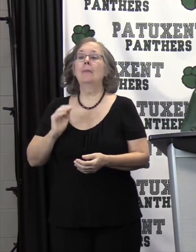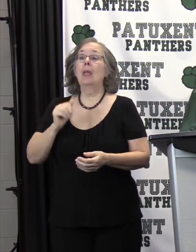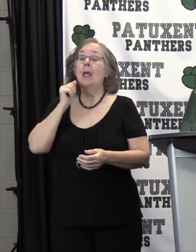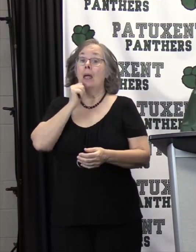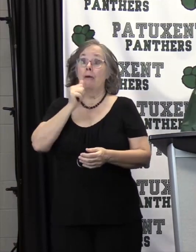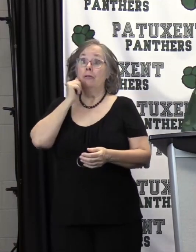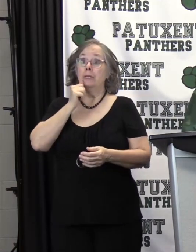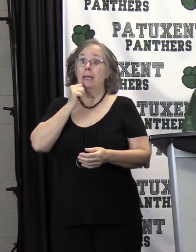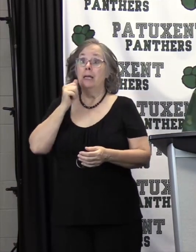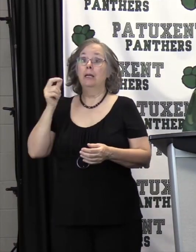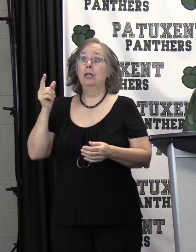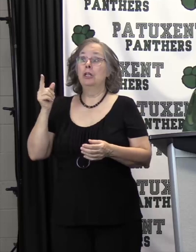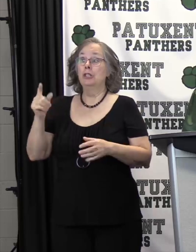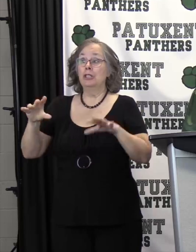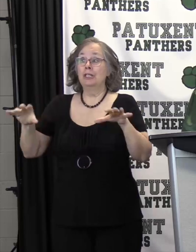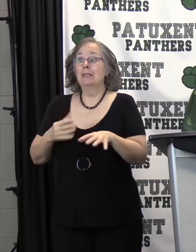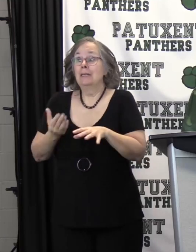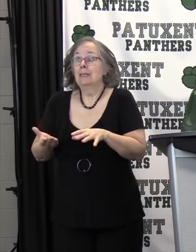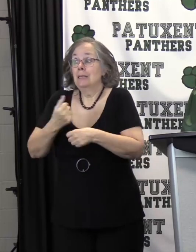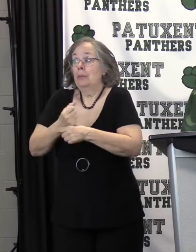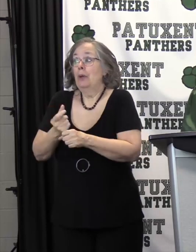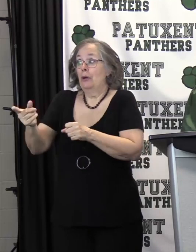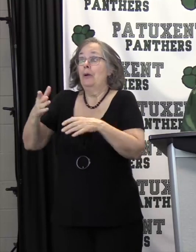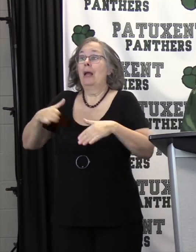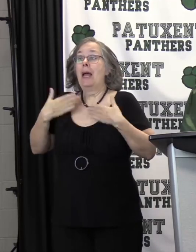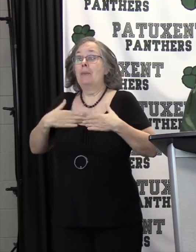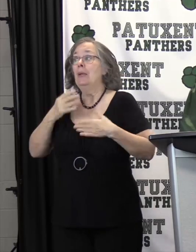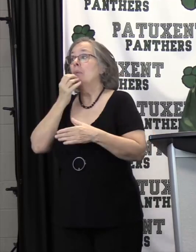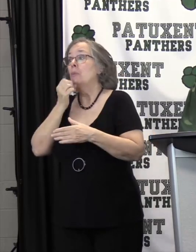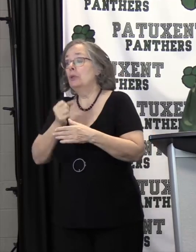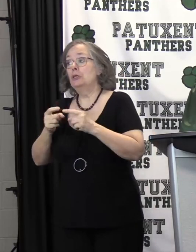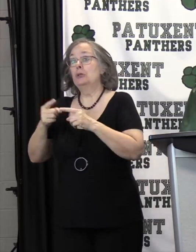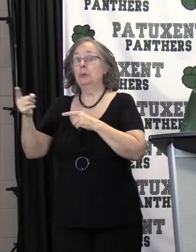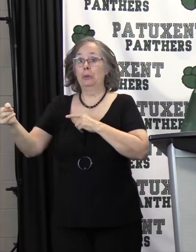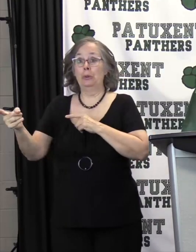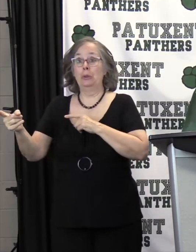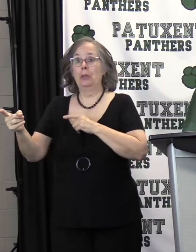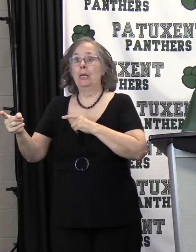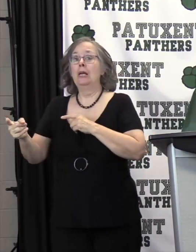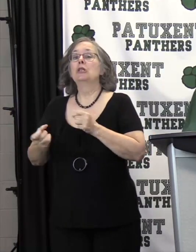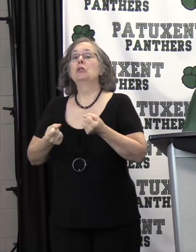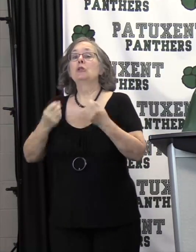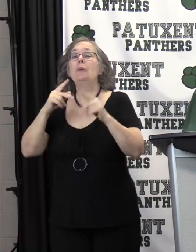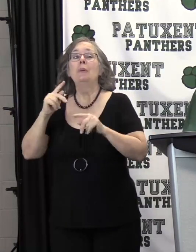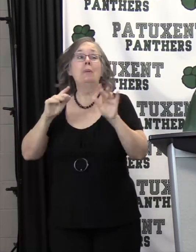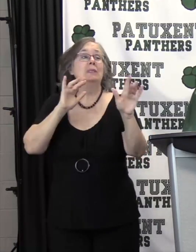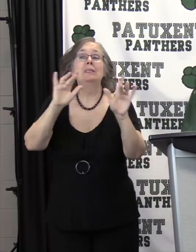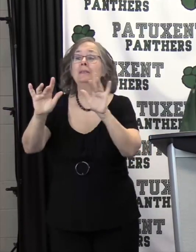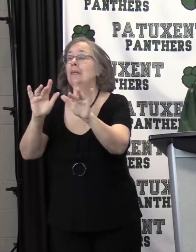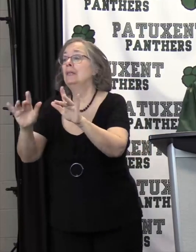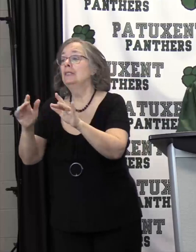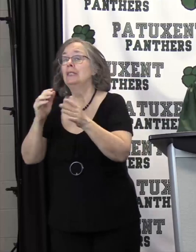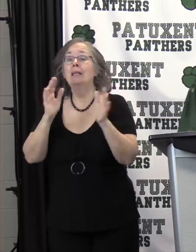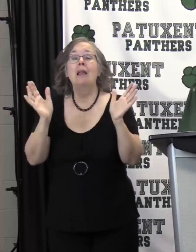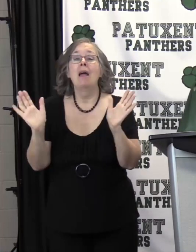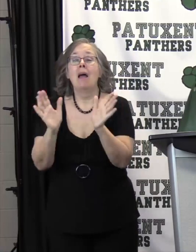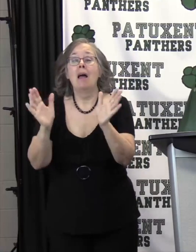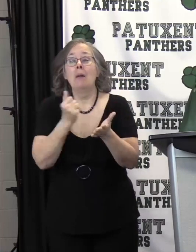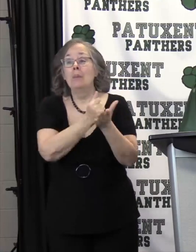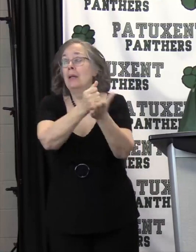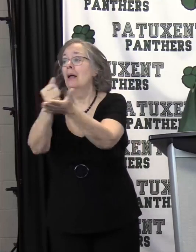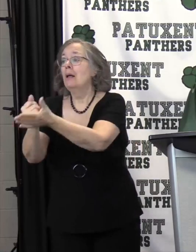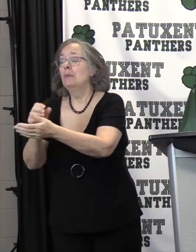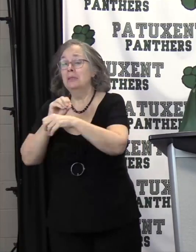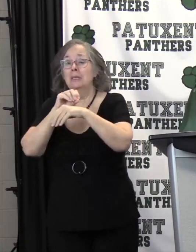Every day, she does the things that make her happy and that she truly cares about. She has touched so many lives and continues to have an enormous influence on